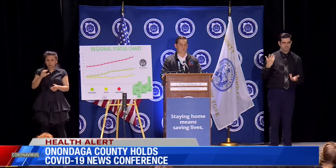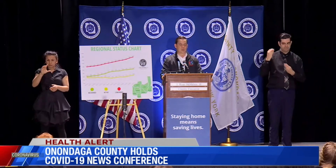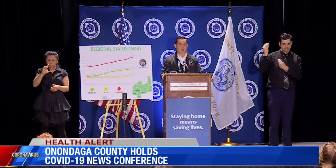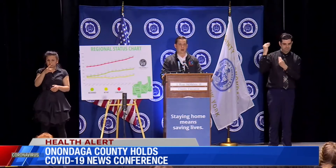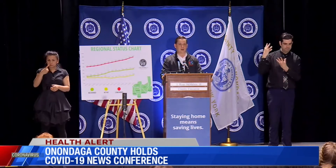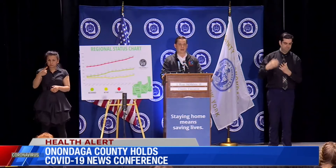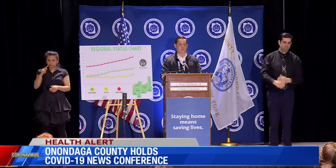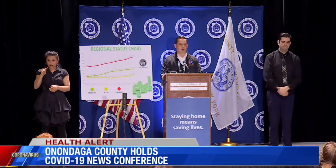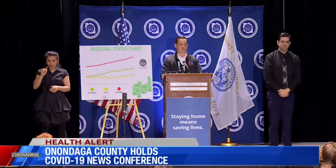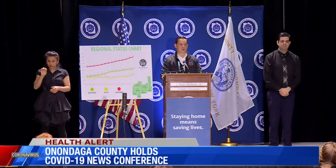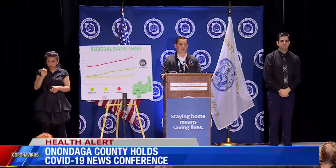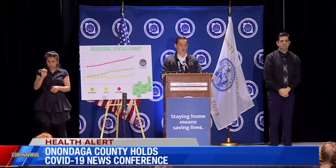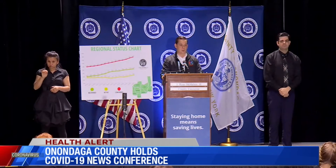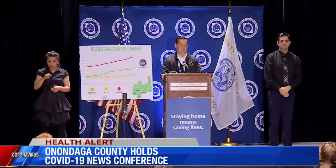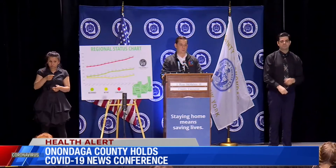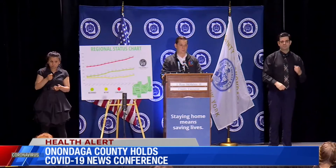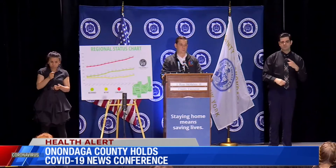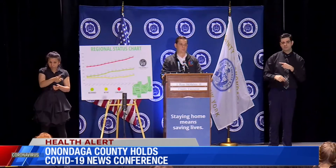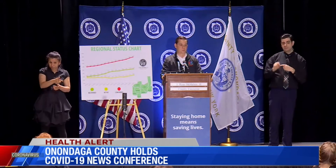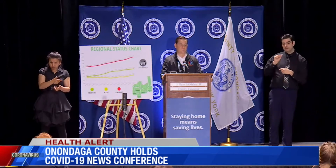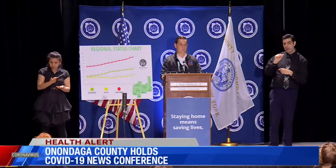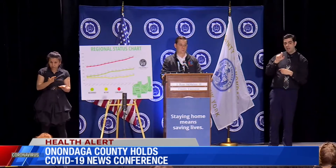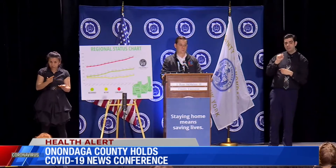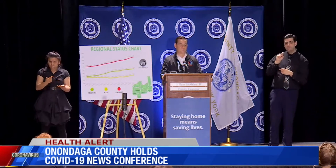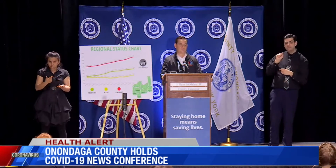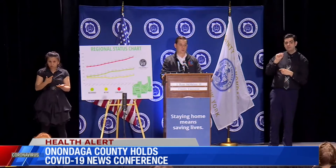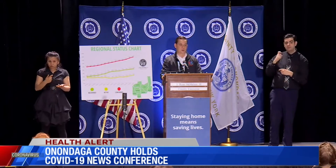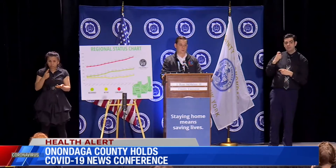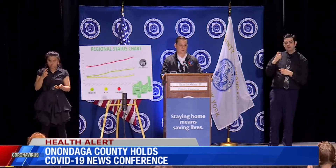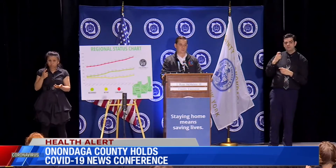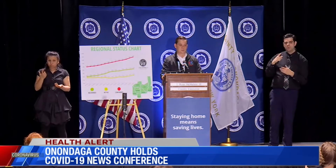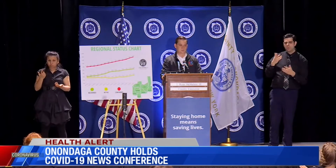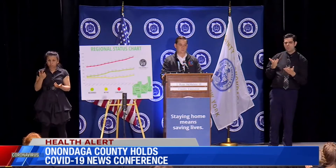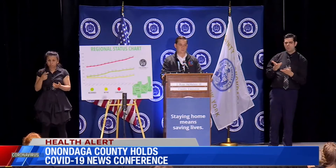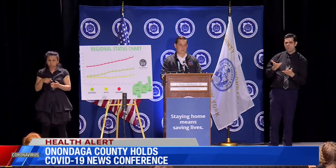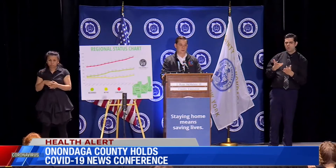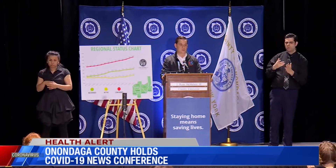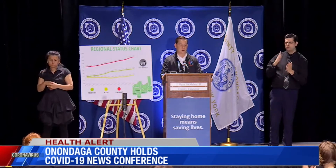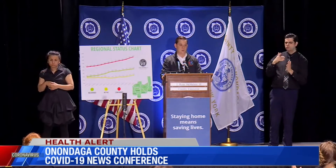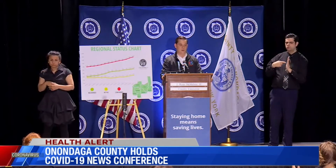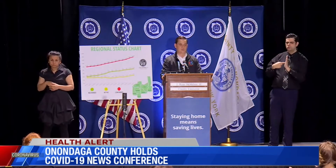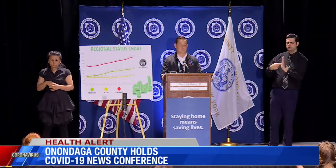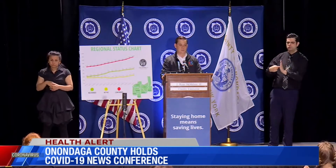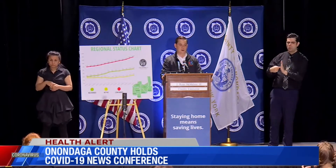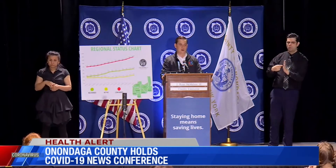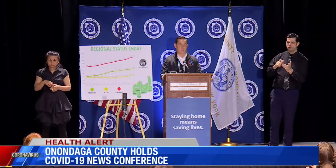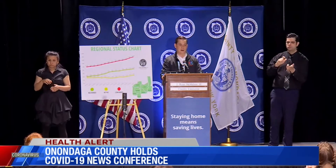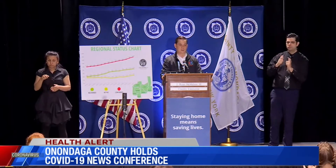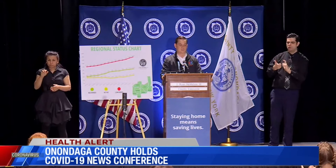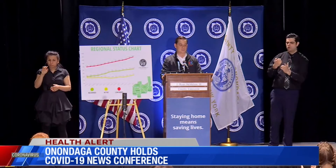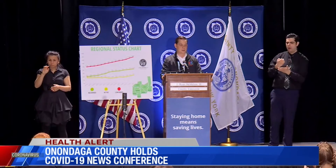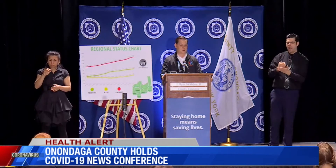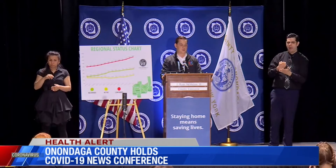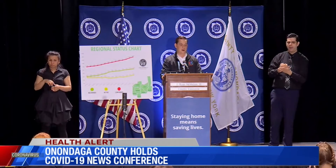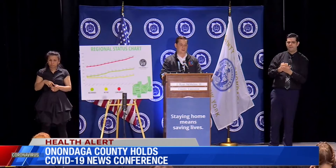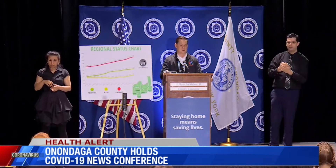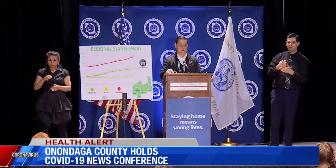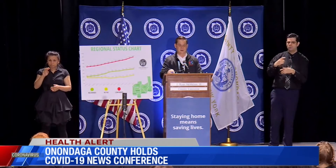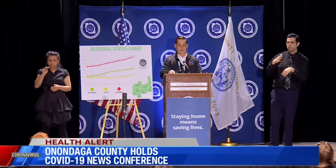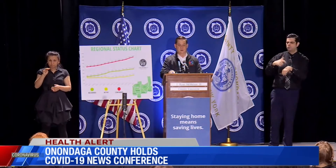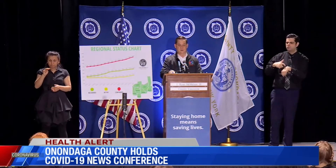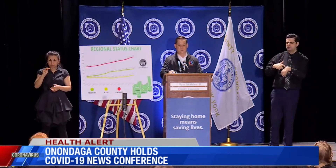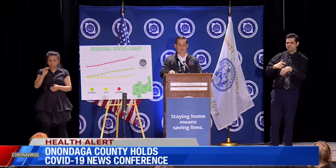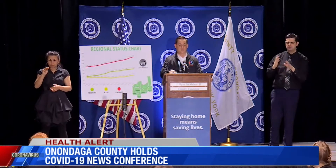economy? Late March, early April. So that's right when it all began. You know, as far